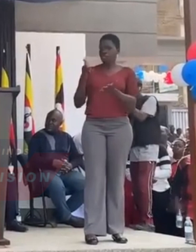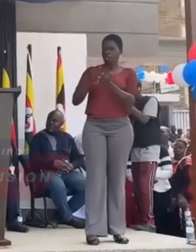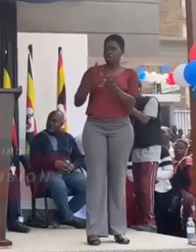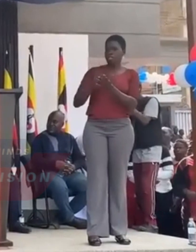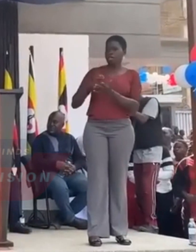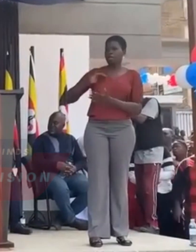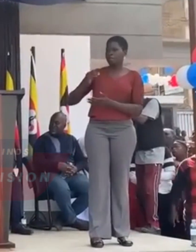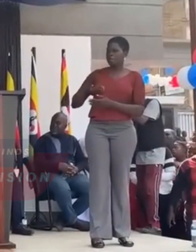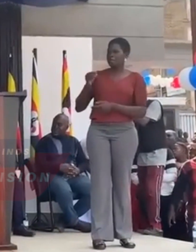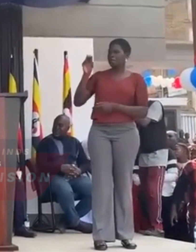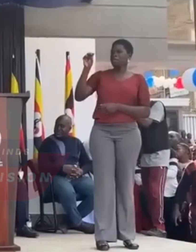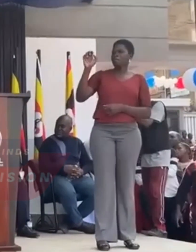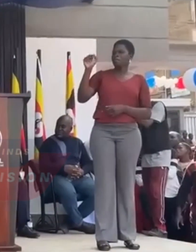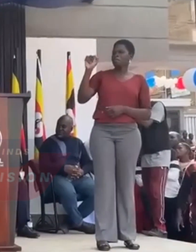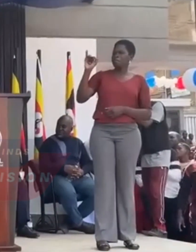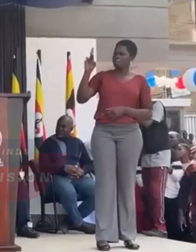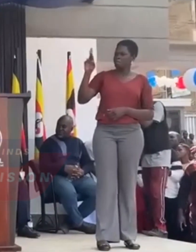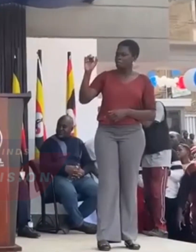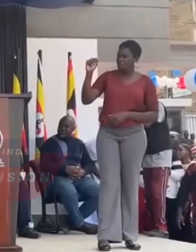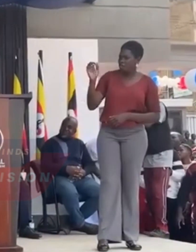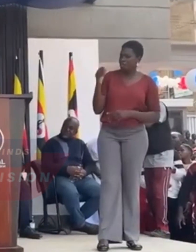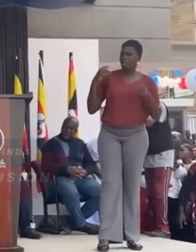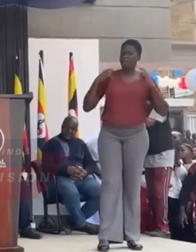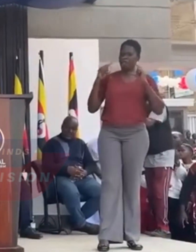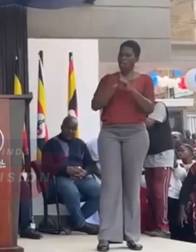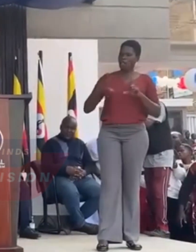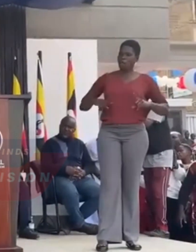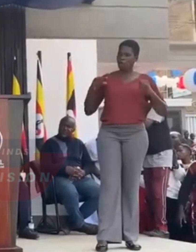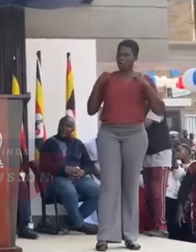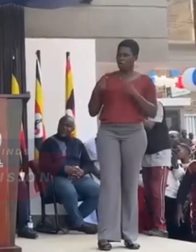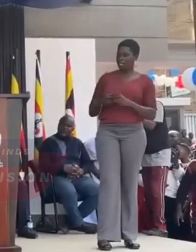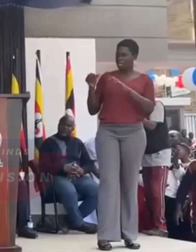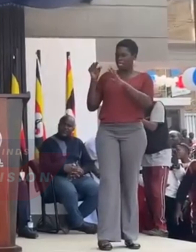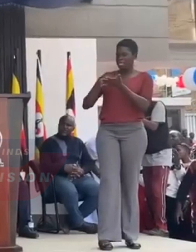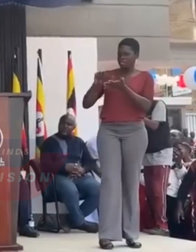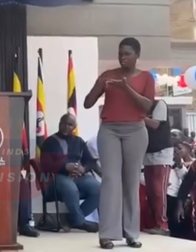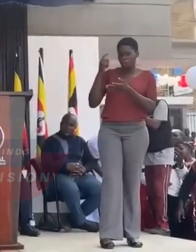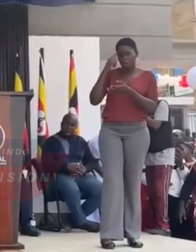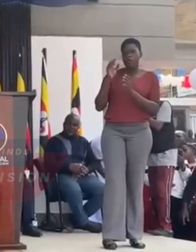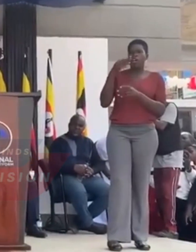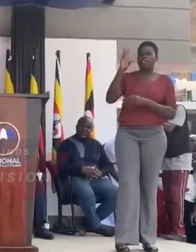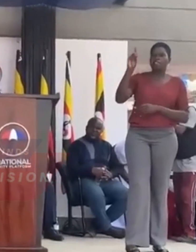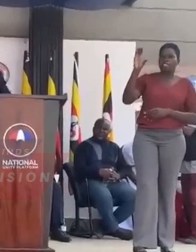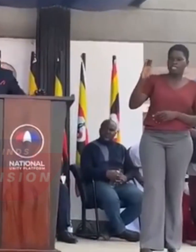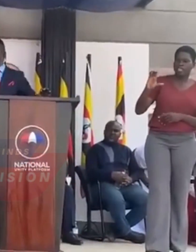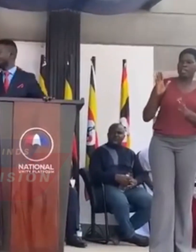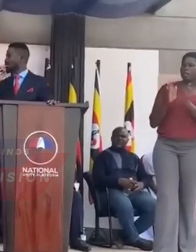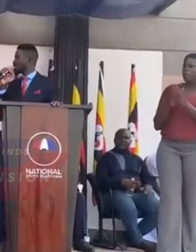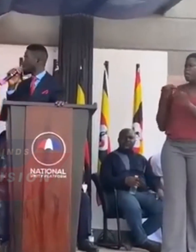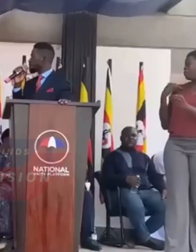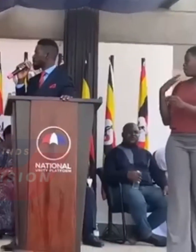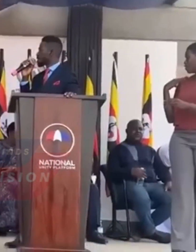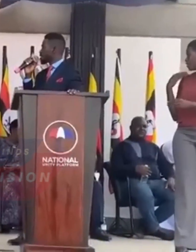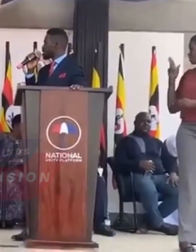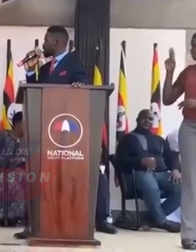Dr. Miriam Matembe, the Lord Mayor of Kampala, the Secretary General of FDC, my brother,